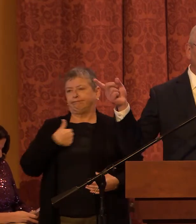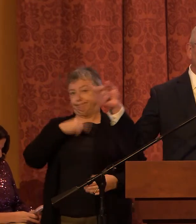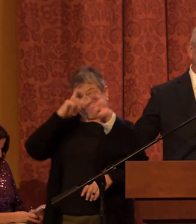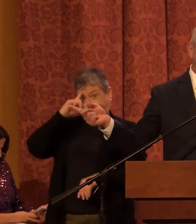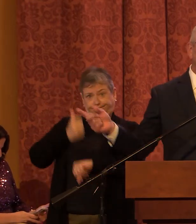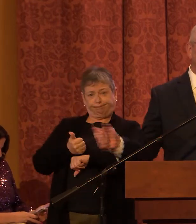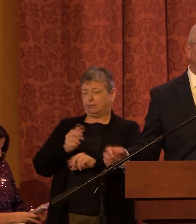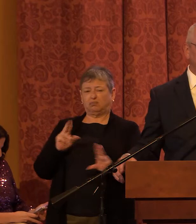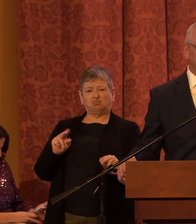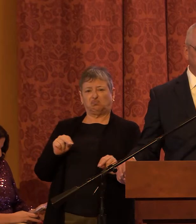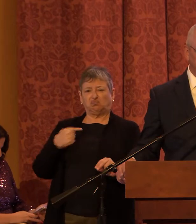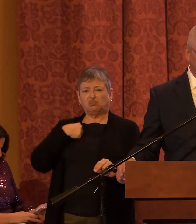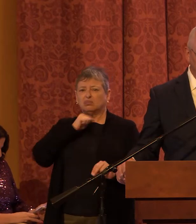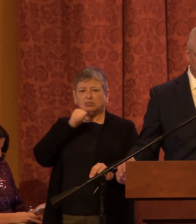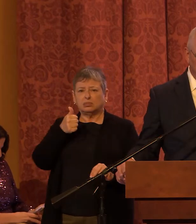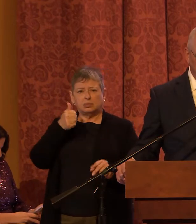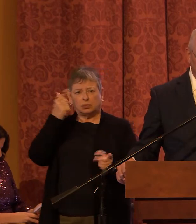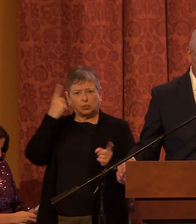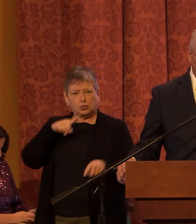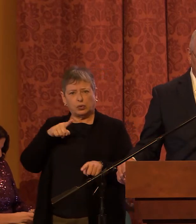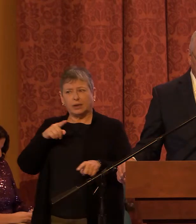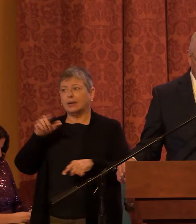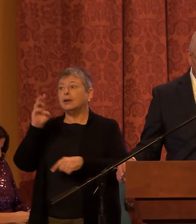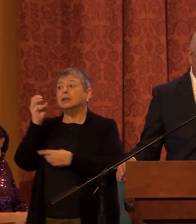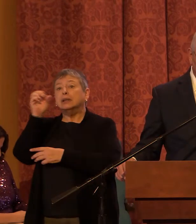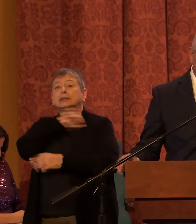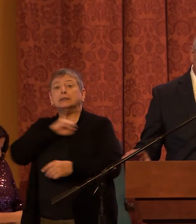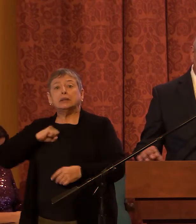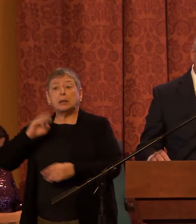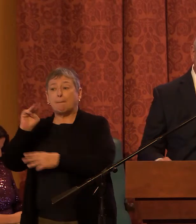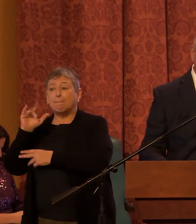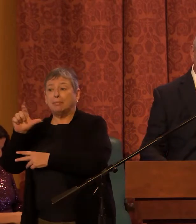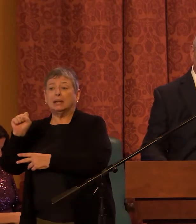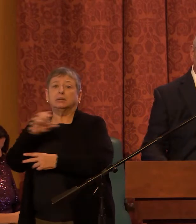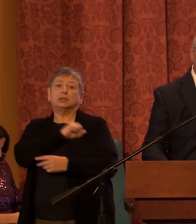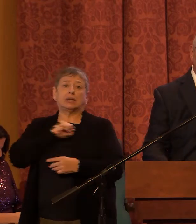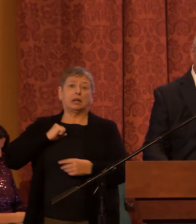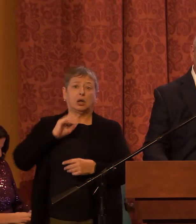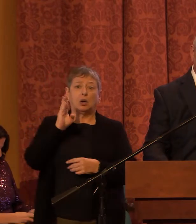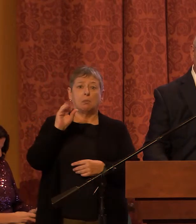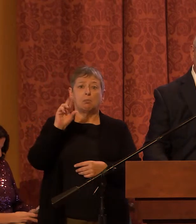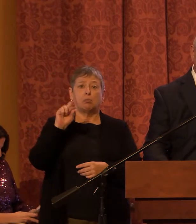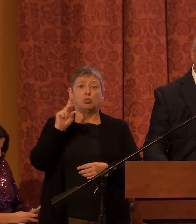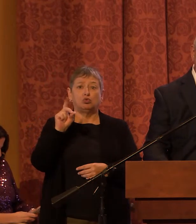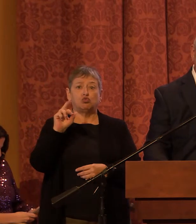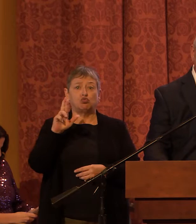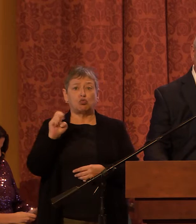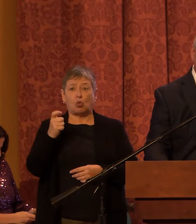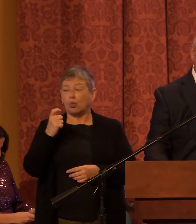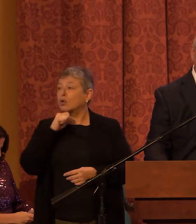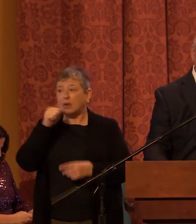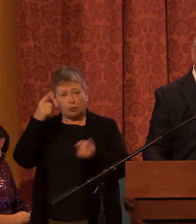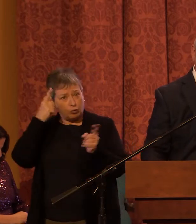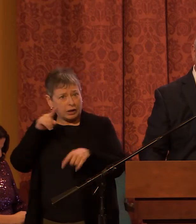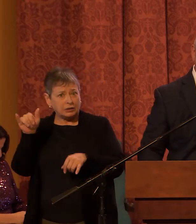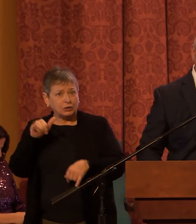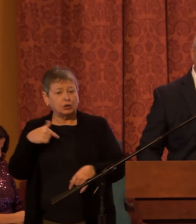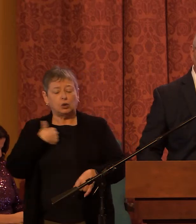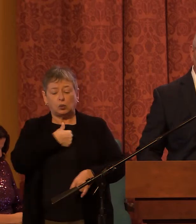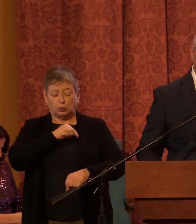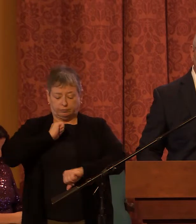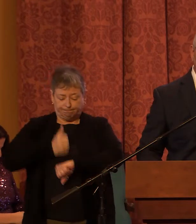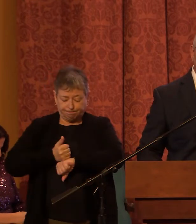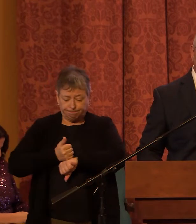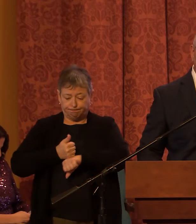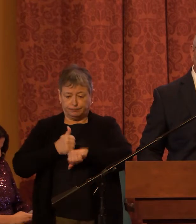wasn't the mindset of Senator Mills or Senator Boudreaux either. And so we set about first stabilizing our